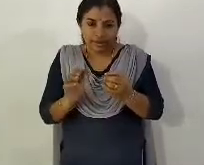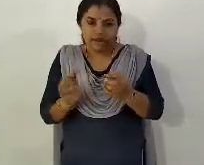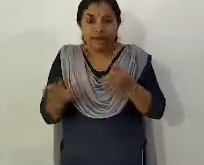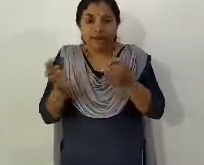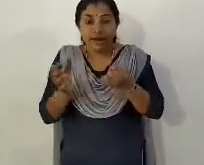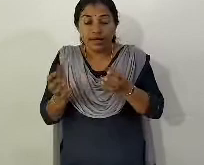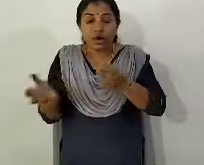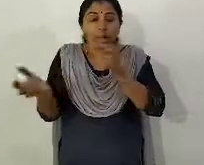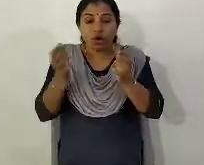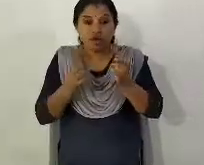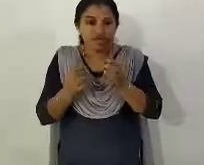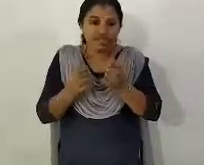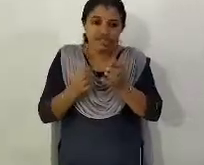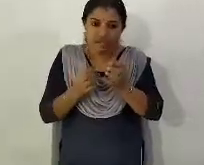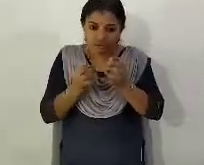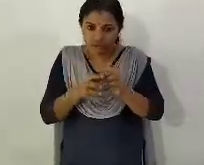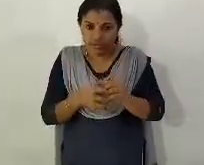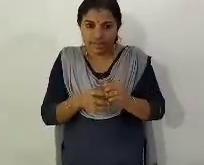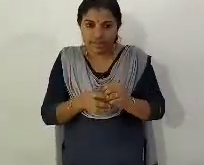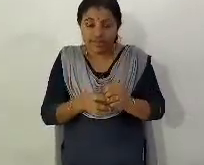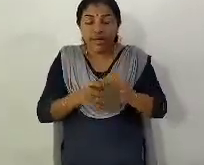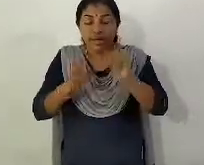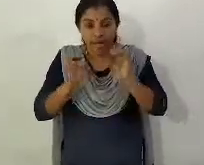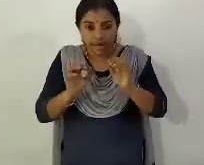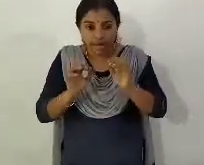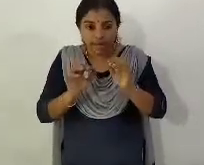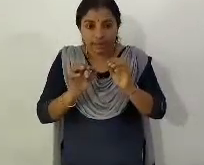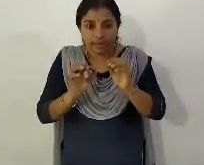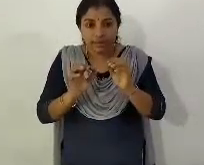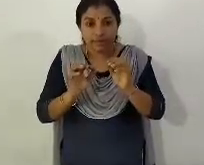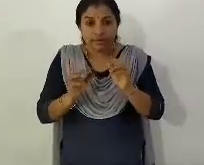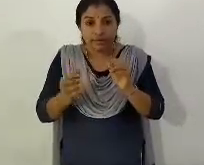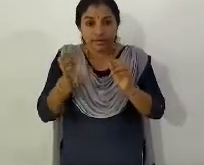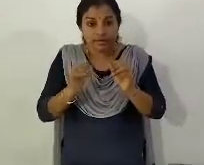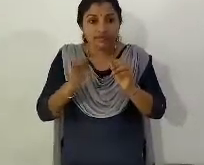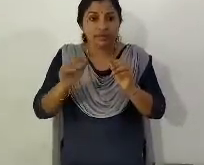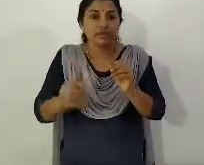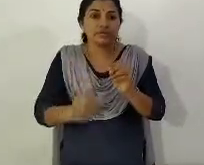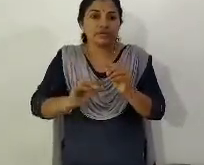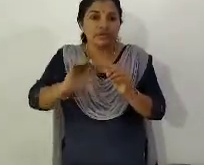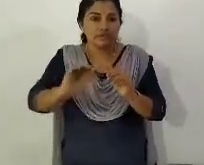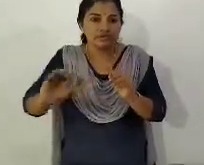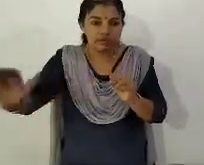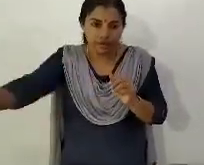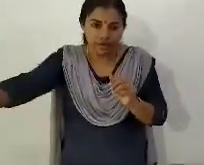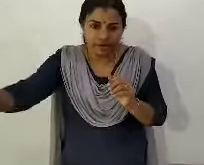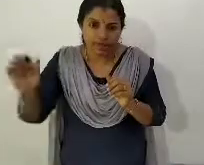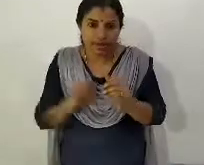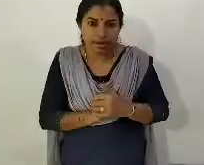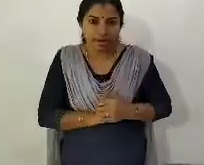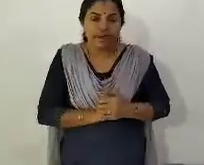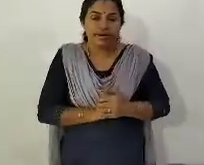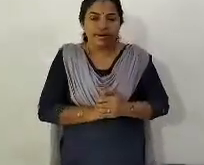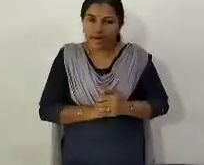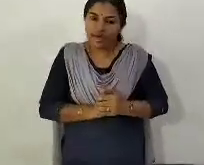It will add more features to that, and this is the reason to sustain the